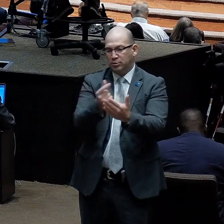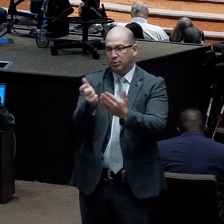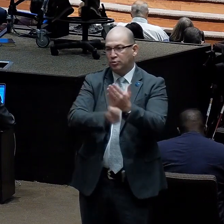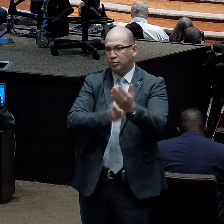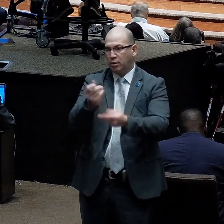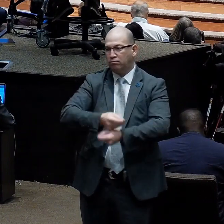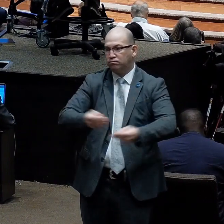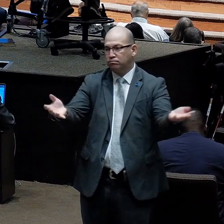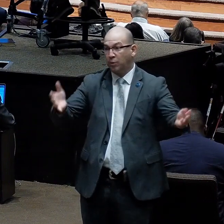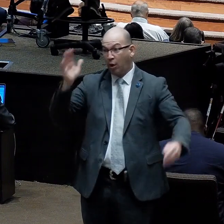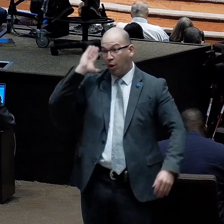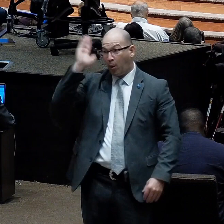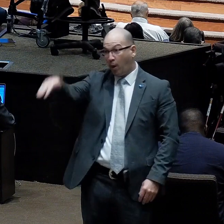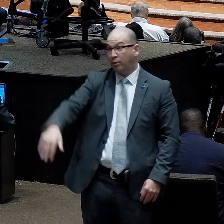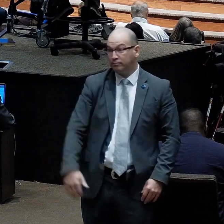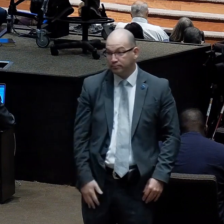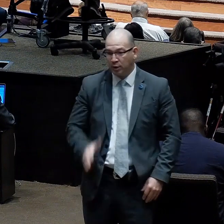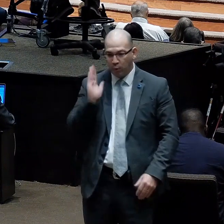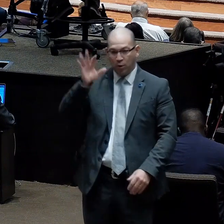I will be there preaching.